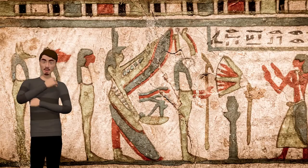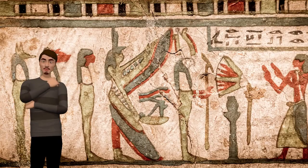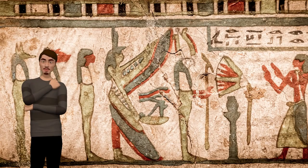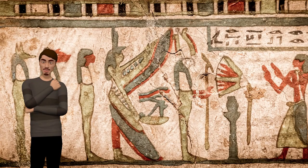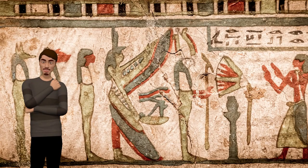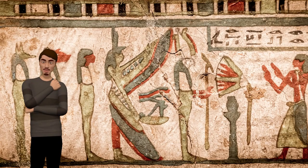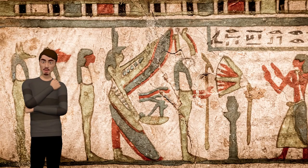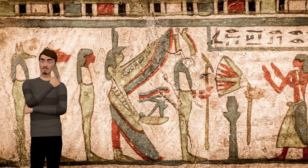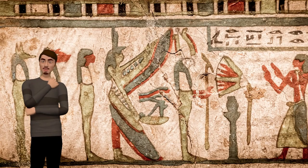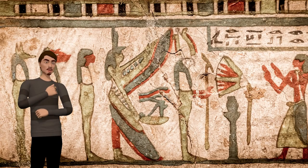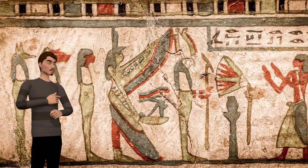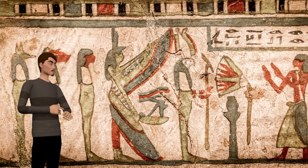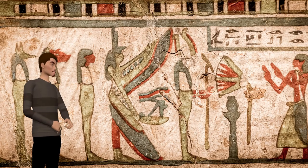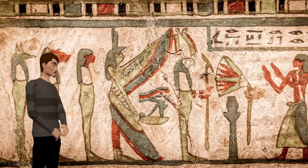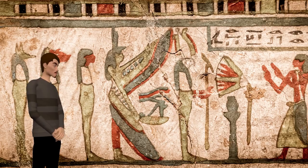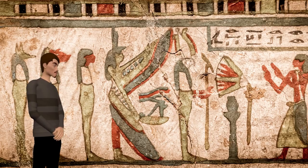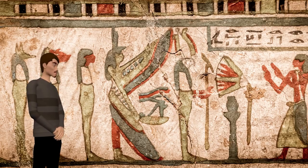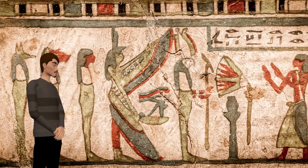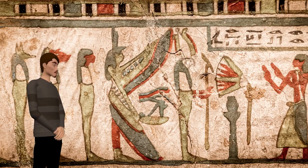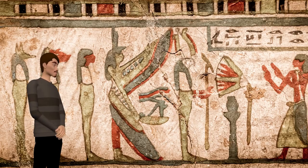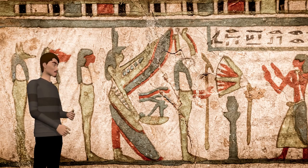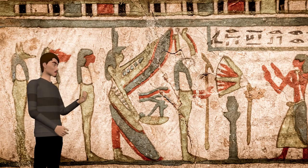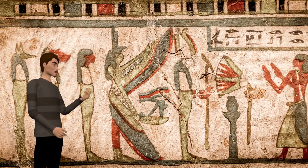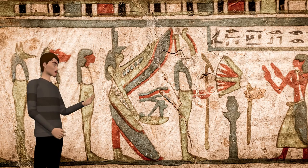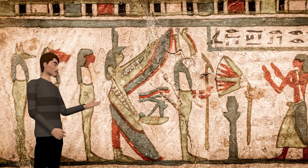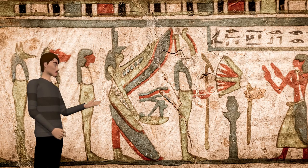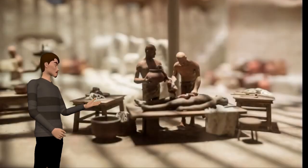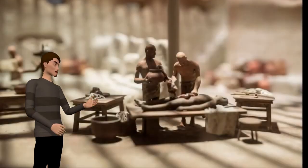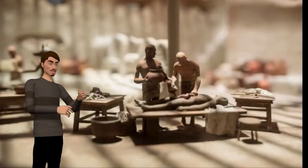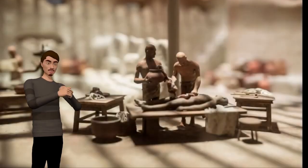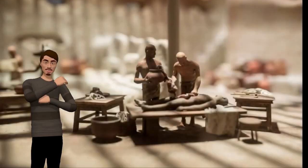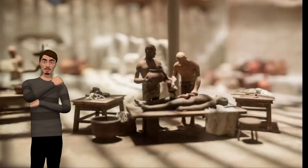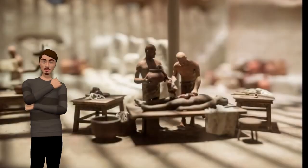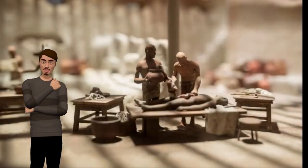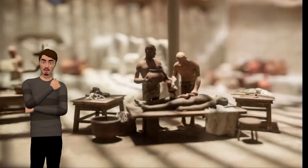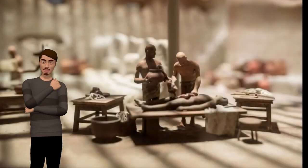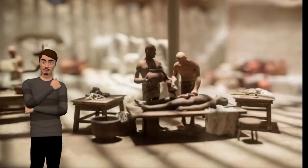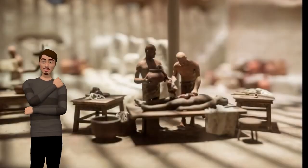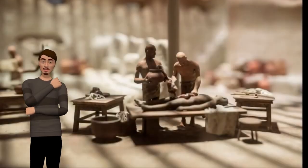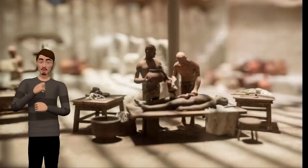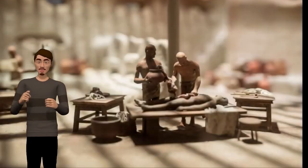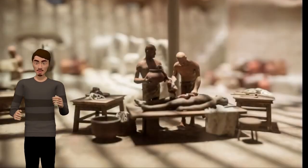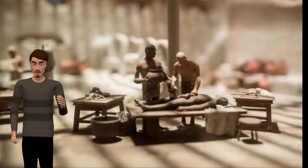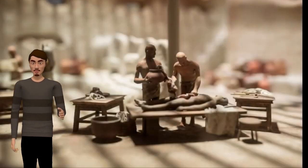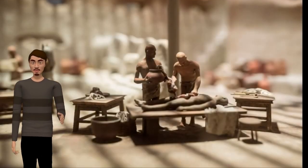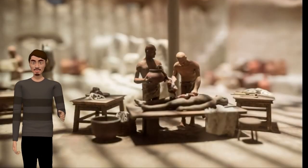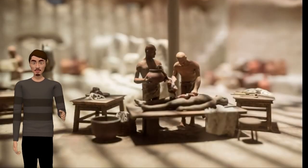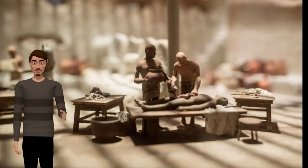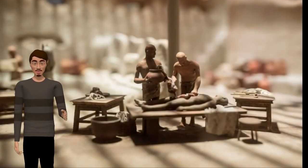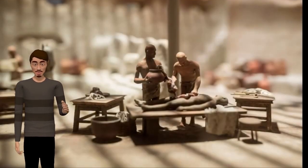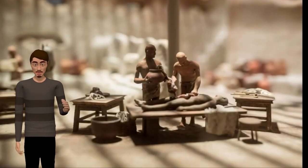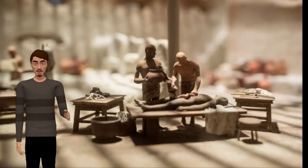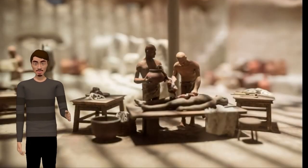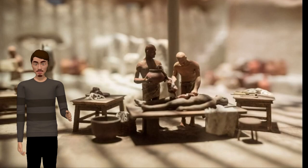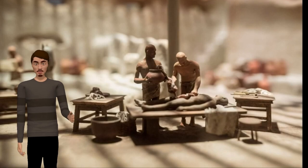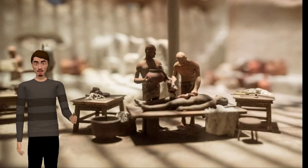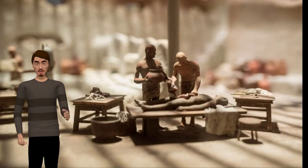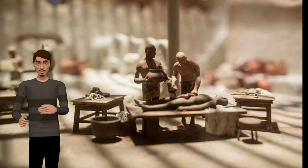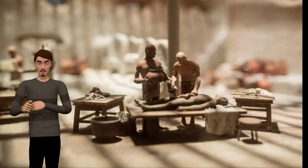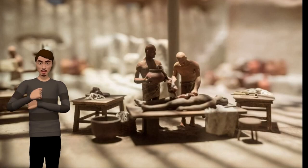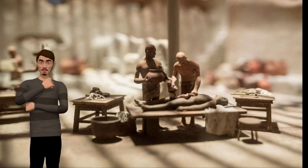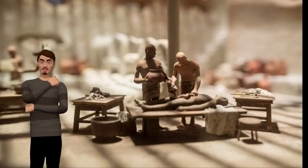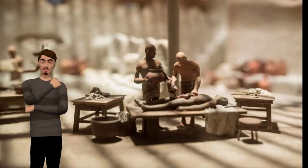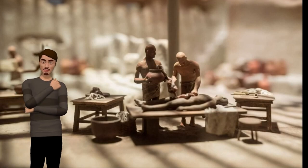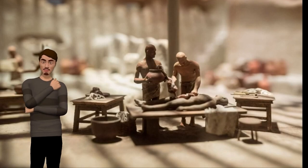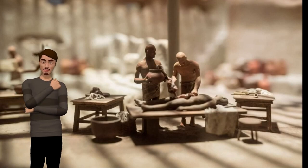the poorest, who could not afford the costs of mummification, were buried in the desert, taking advantage of the extremely